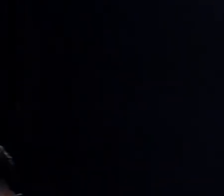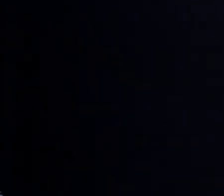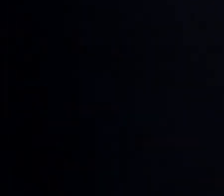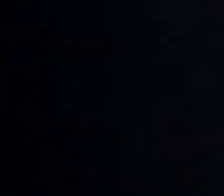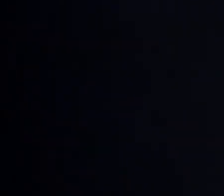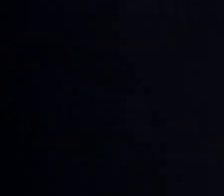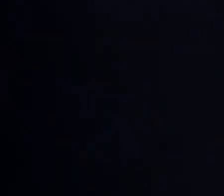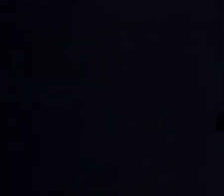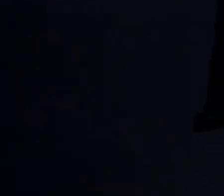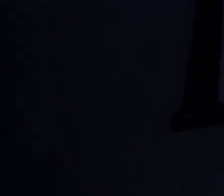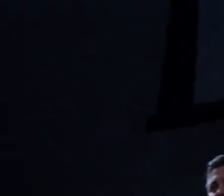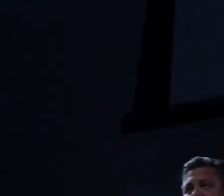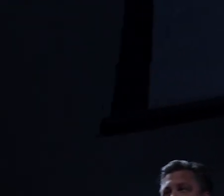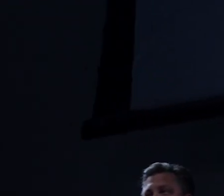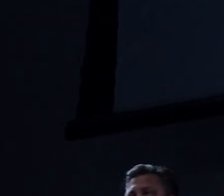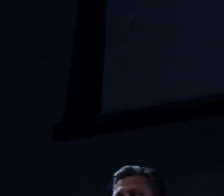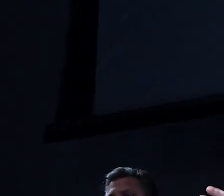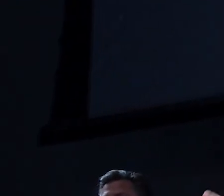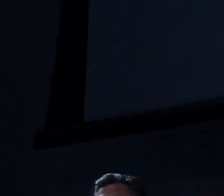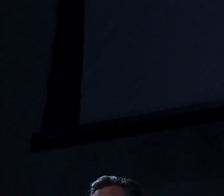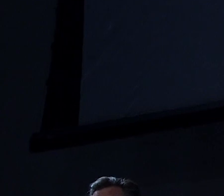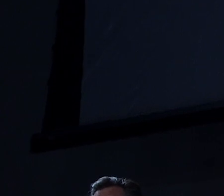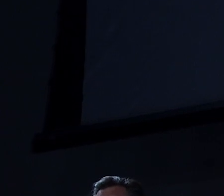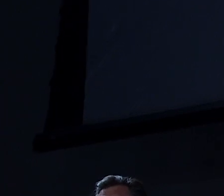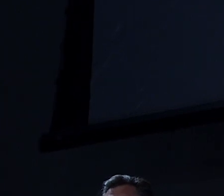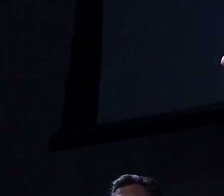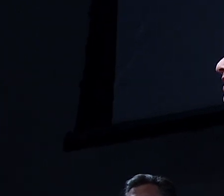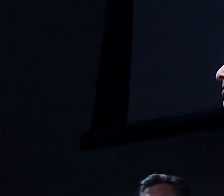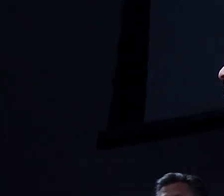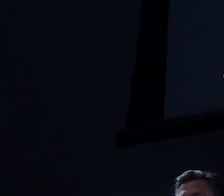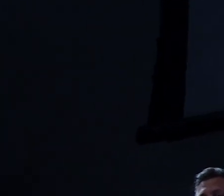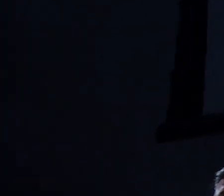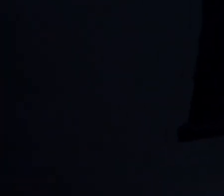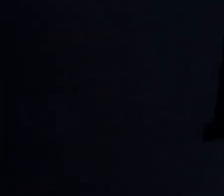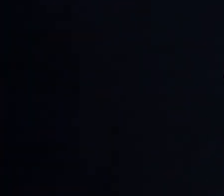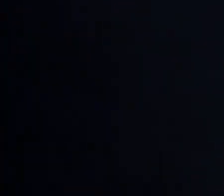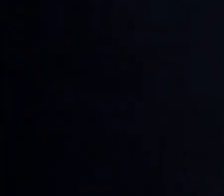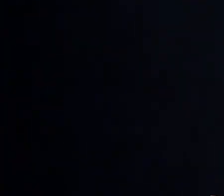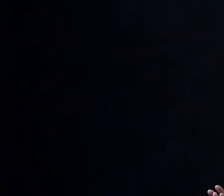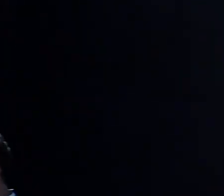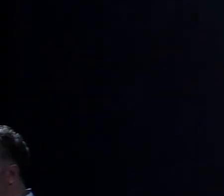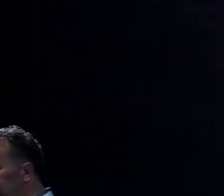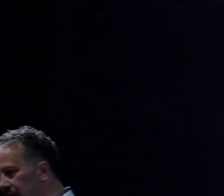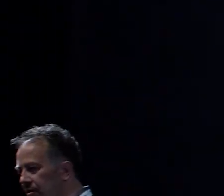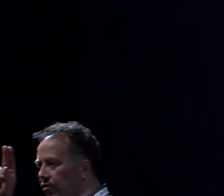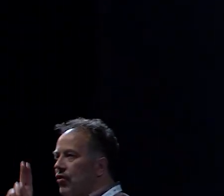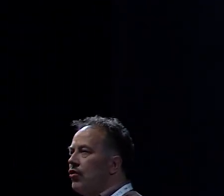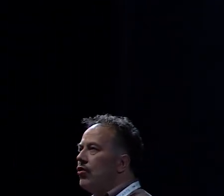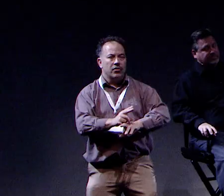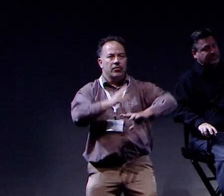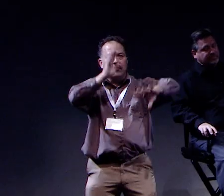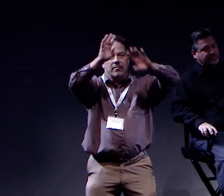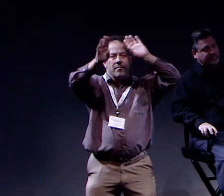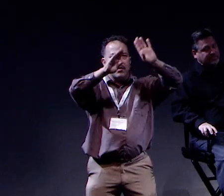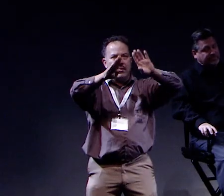And the thing is that Hollywood doesn't understand what a game designer does because they're so used to creating linear